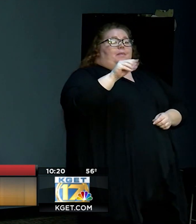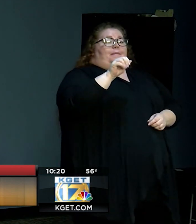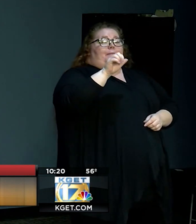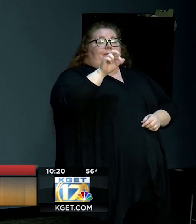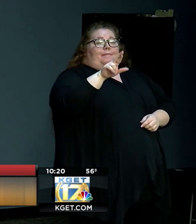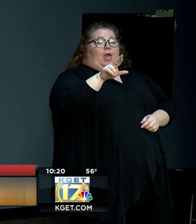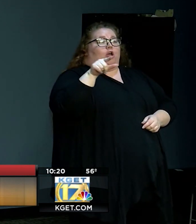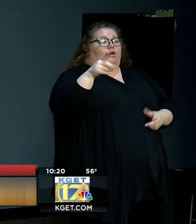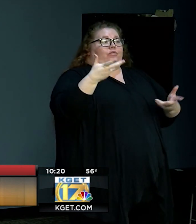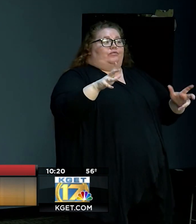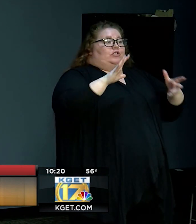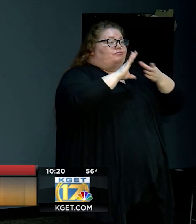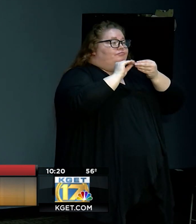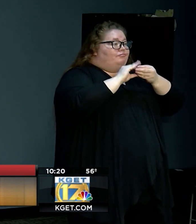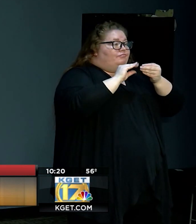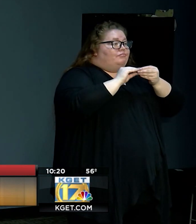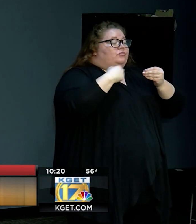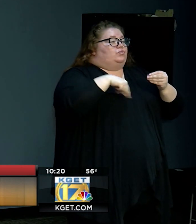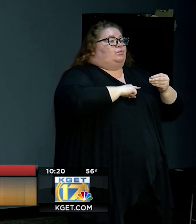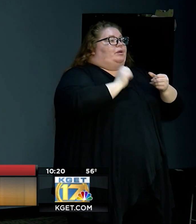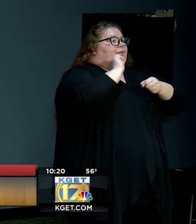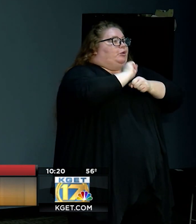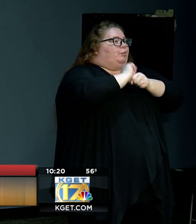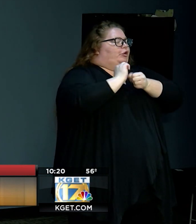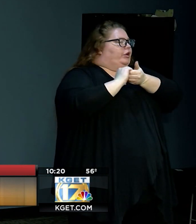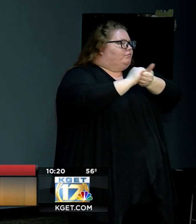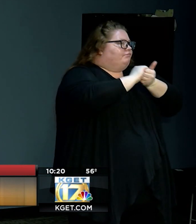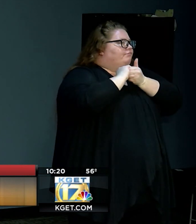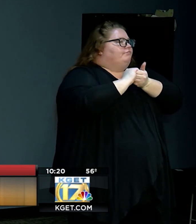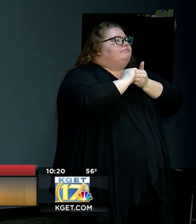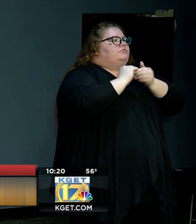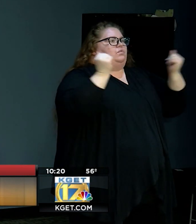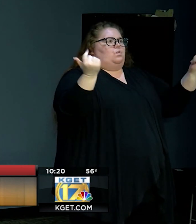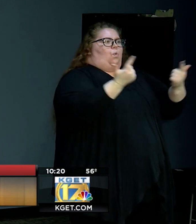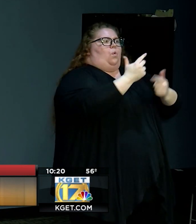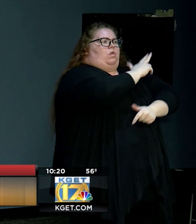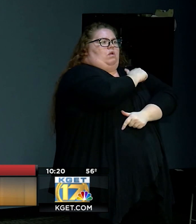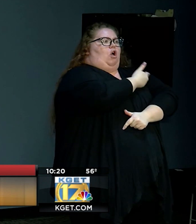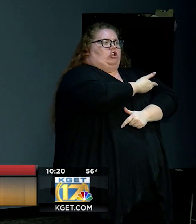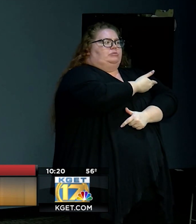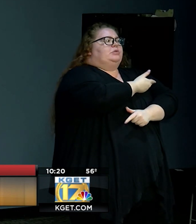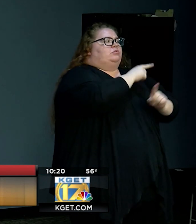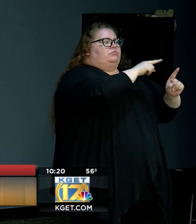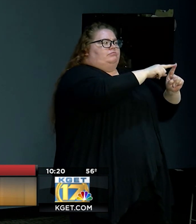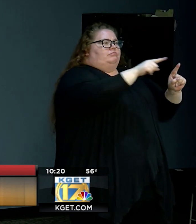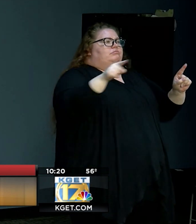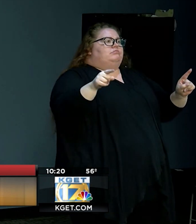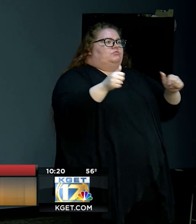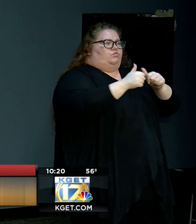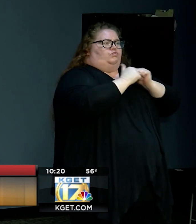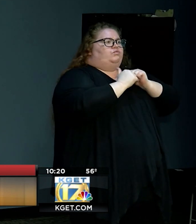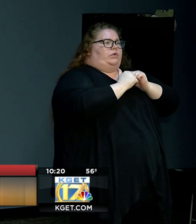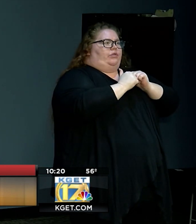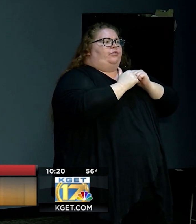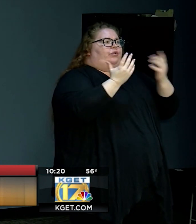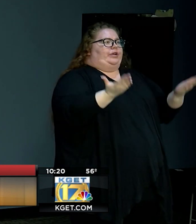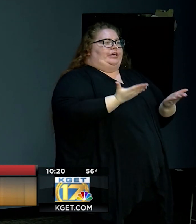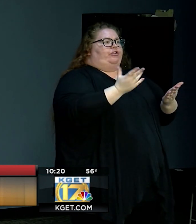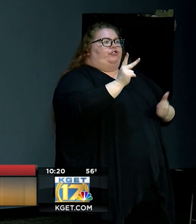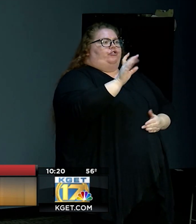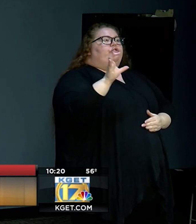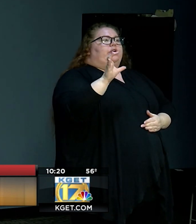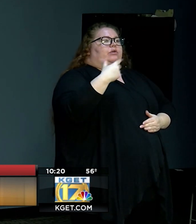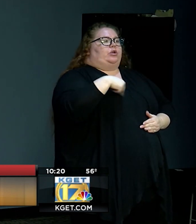been actively working very closely together across all the hospitals in Kern County. We're prepared. We